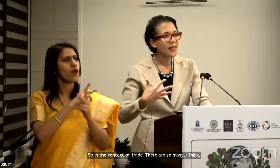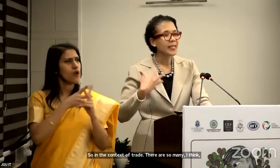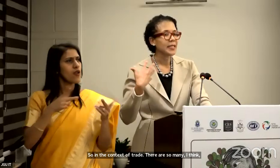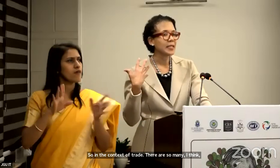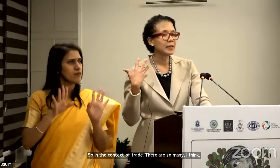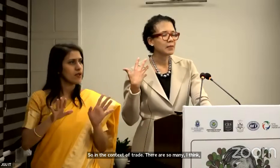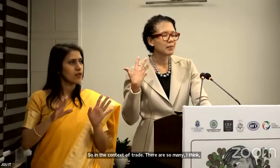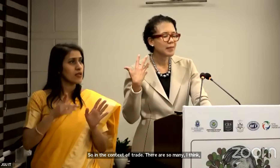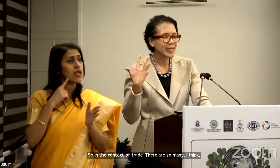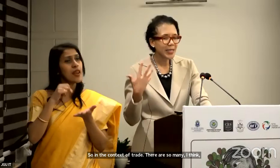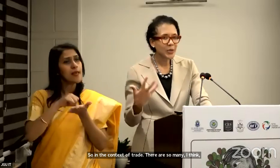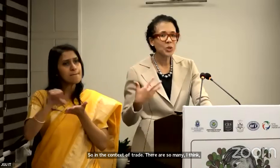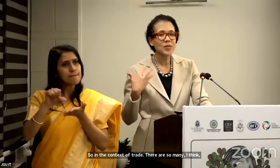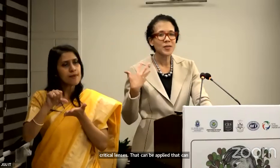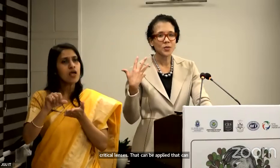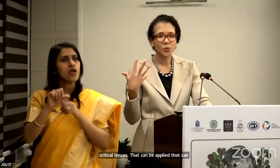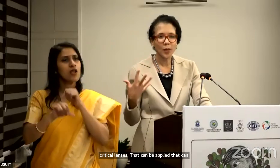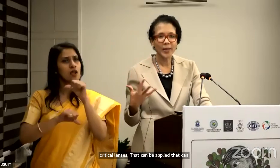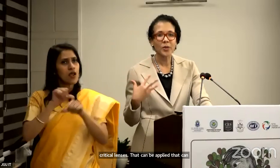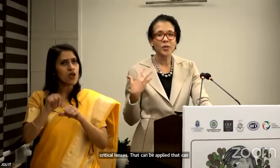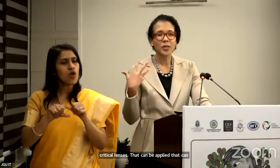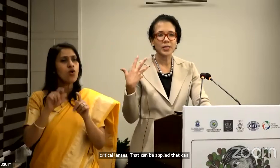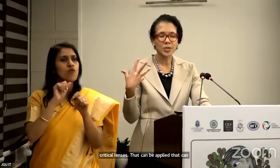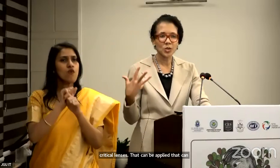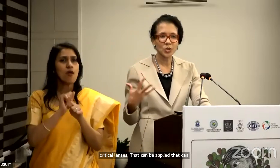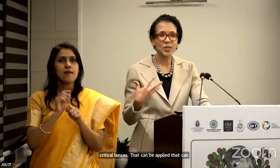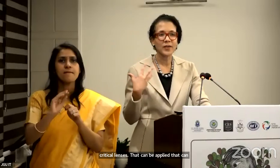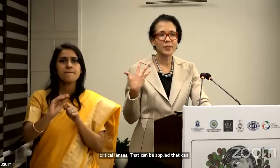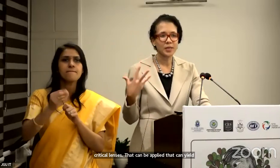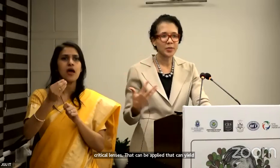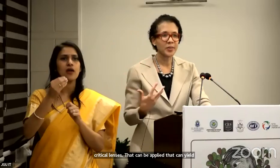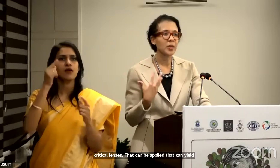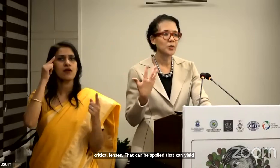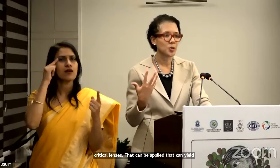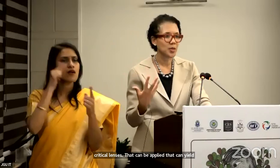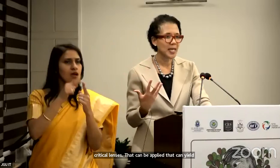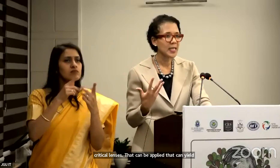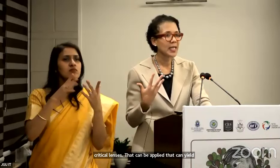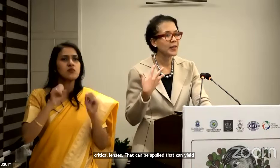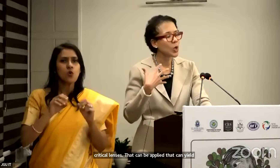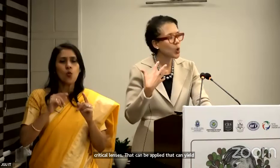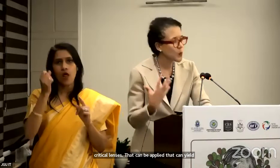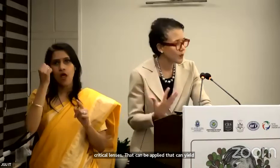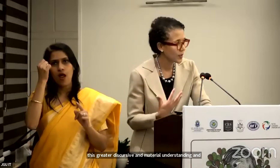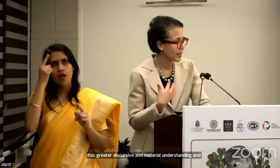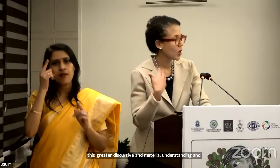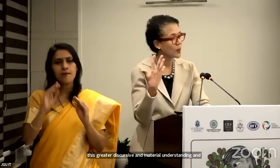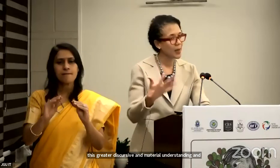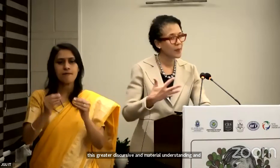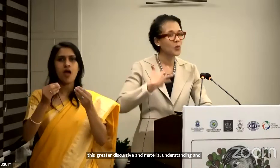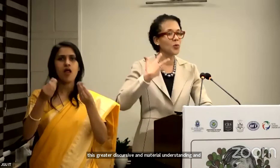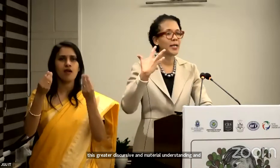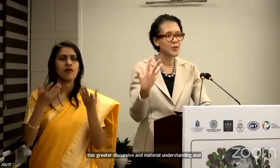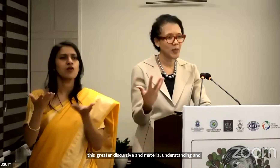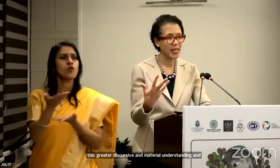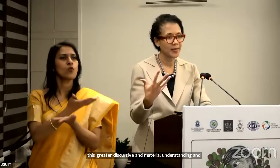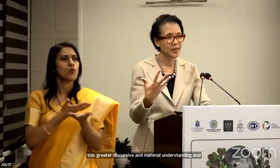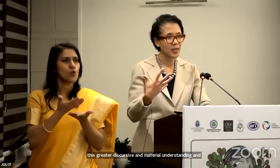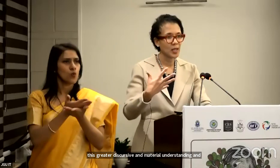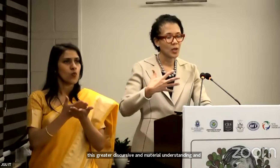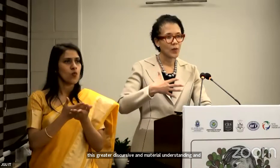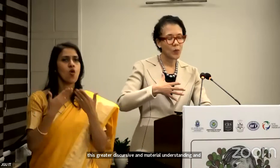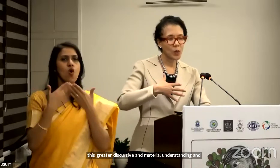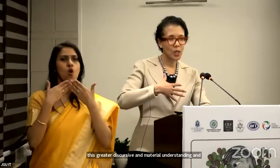applied that can yield this greater discursive and material understanding, and then hopefully open up and create